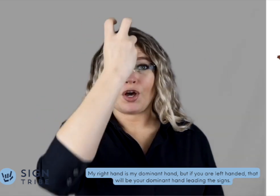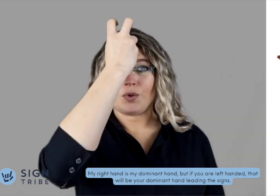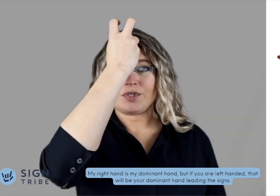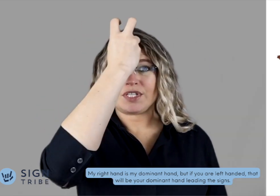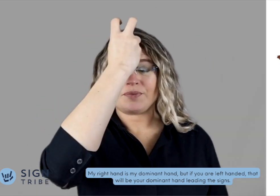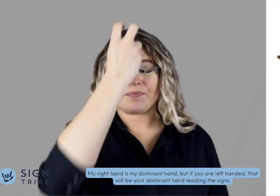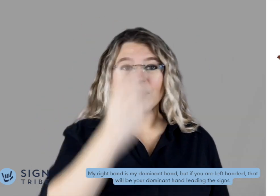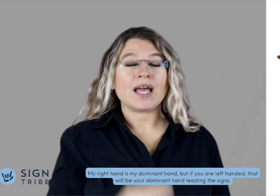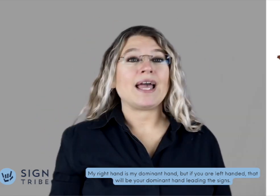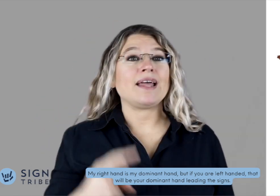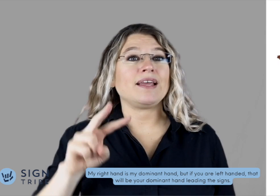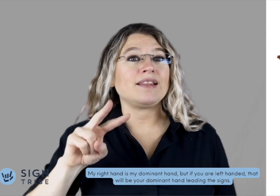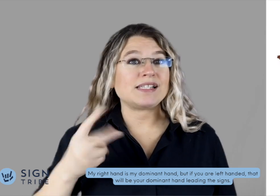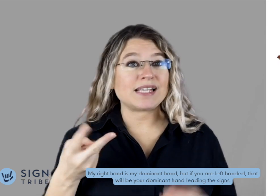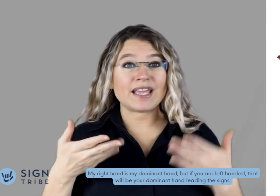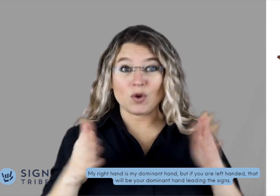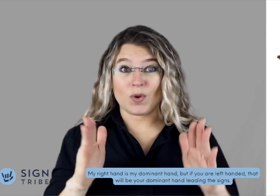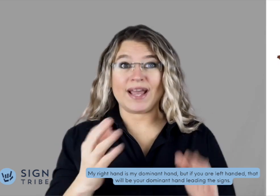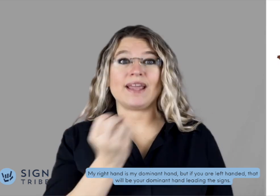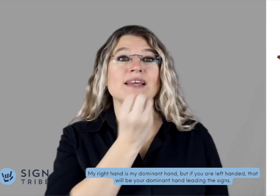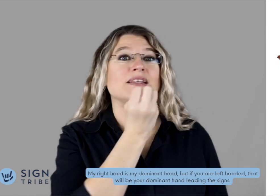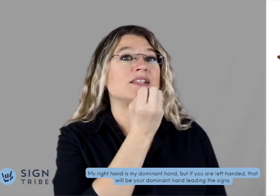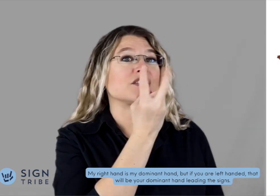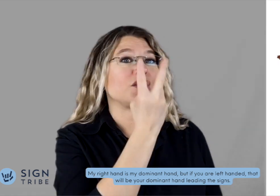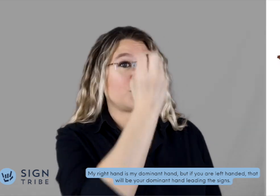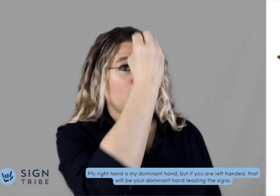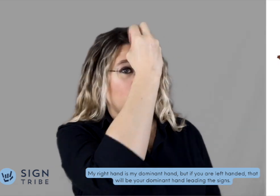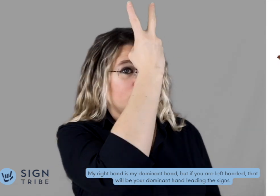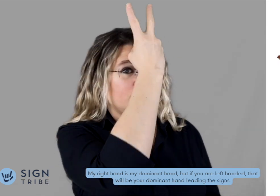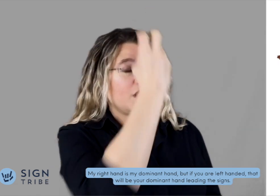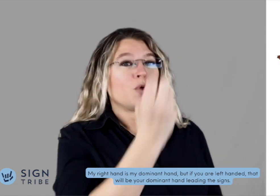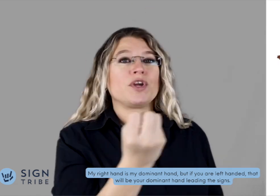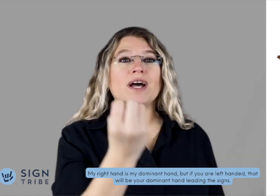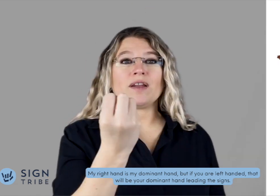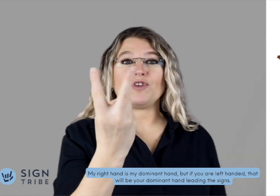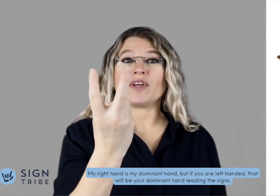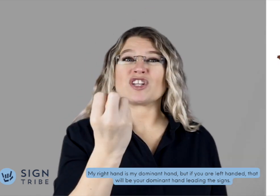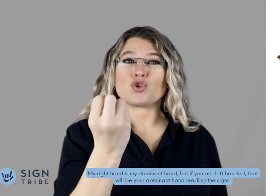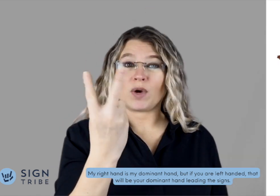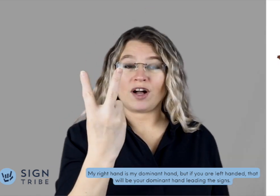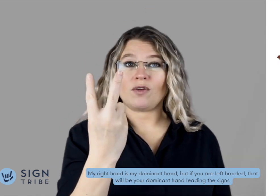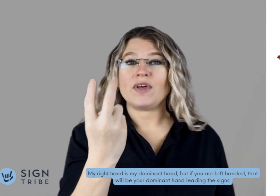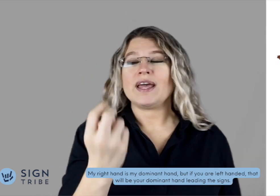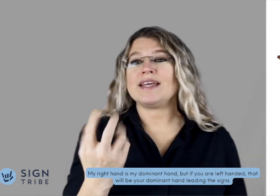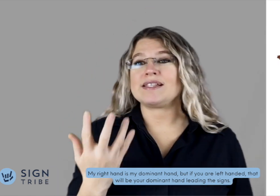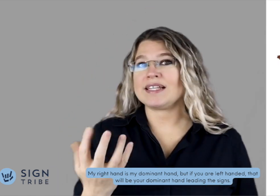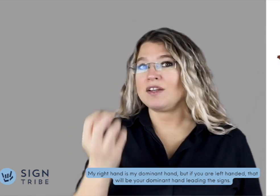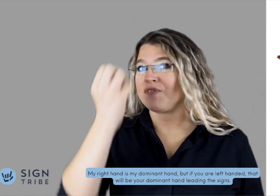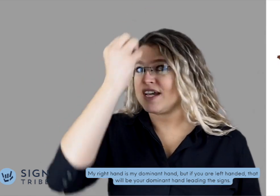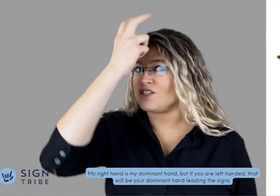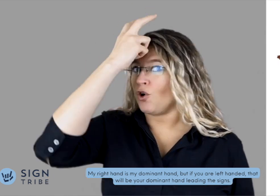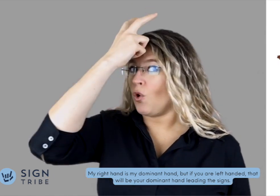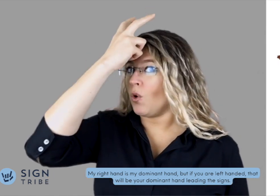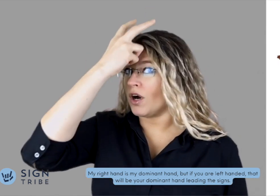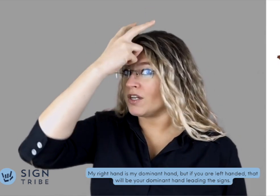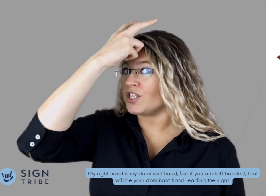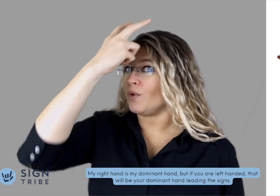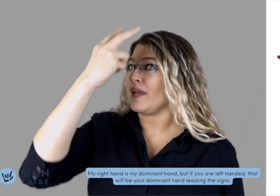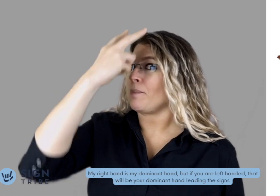Goat. And then the second way is goat, where you kind of do like a 12. It signifies the horns going